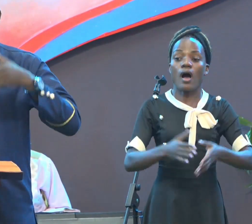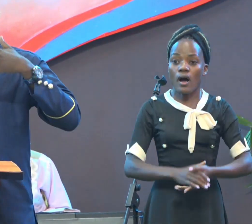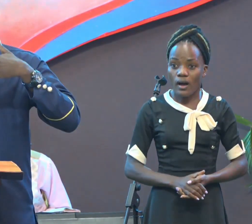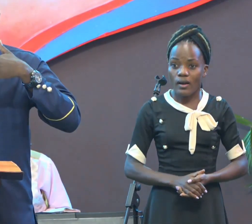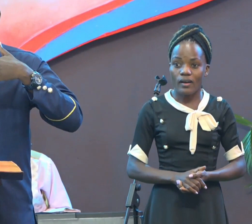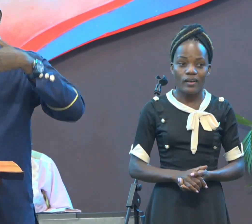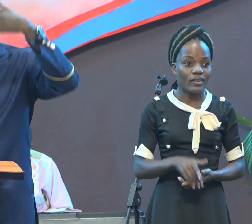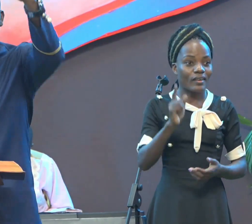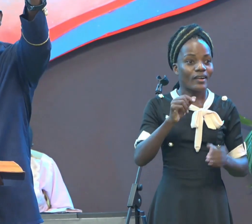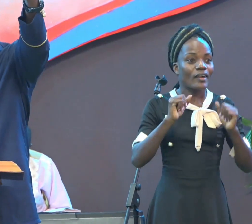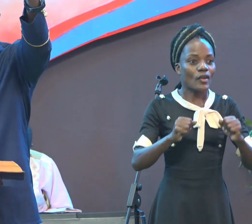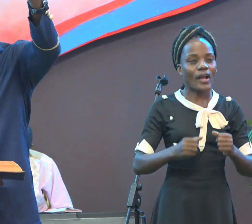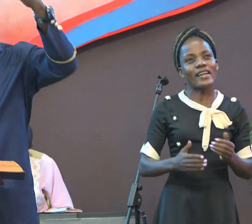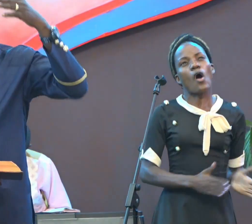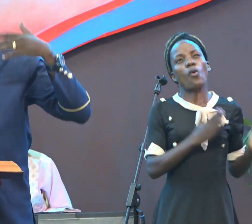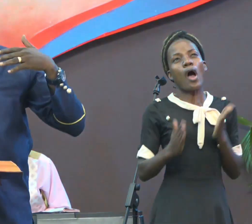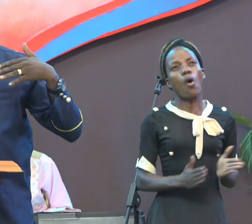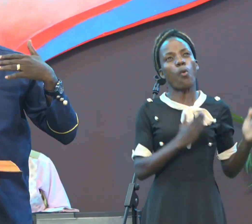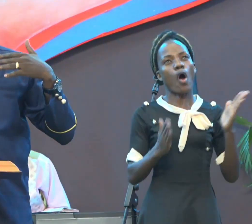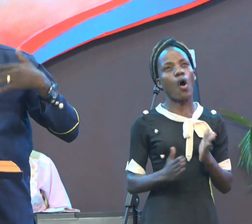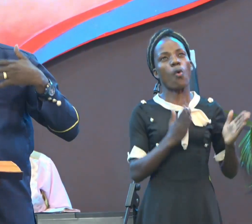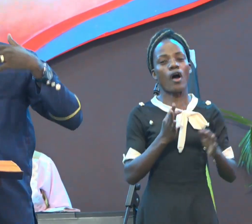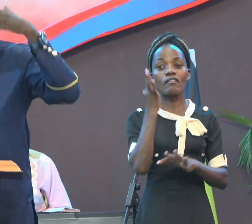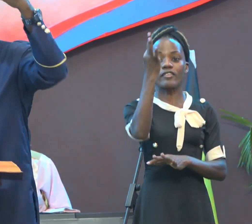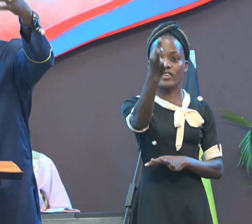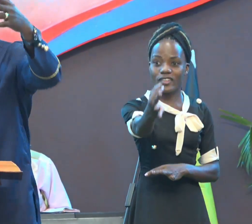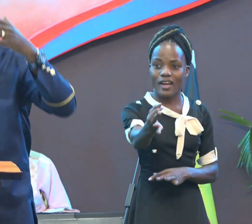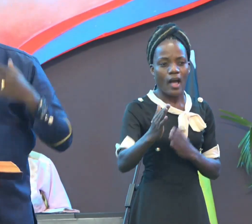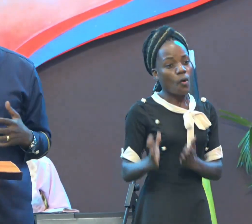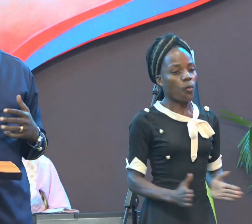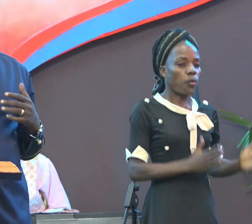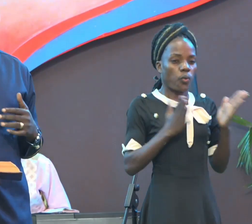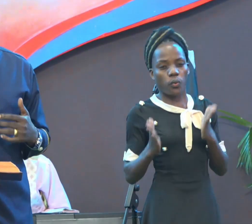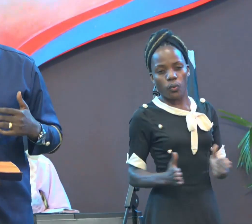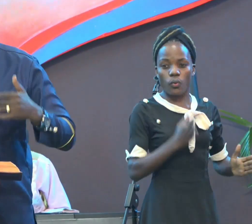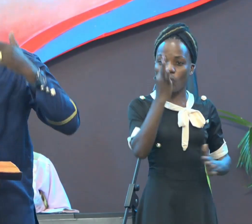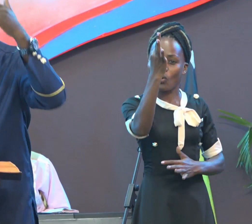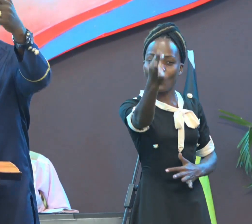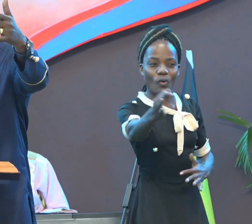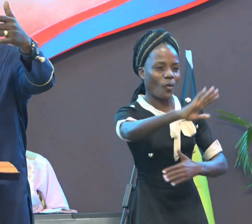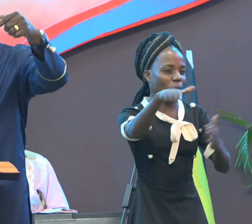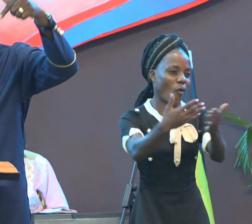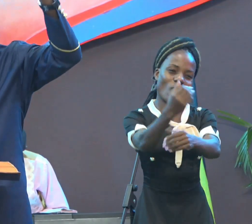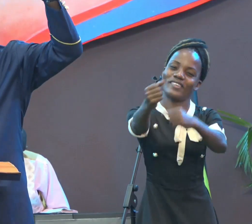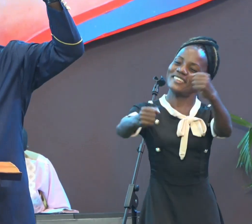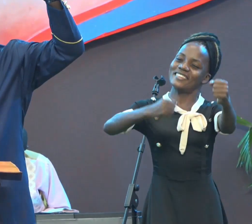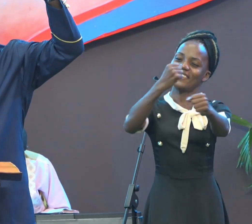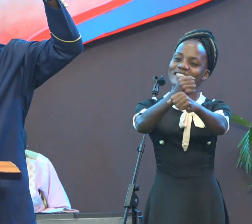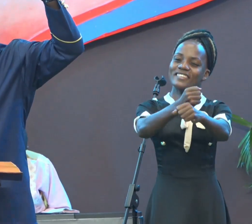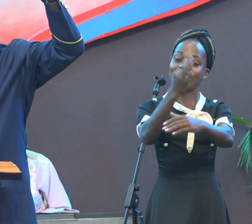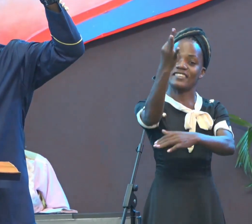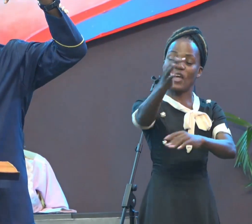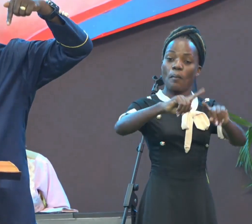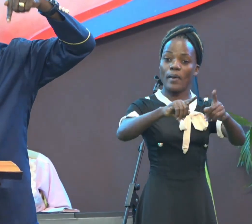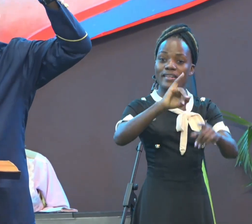Sobola okuplaning eby'omumaaso. You can plan things of the future. Maaso. Future things. Mwaka mulamba. The whole year. Naye